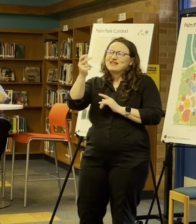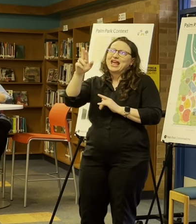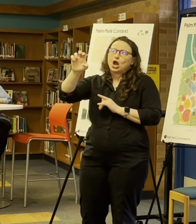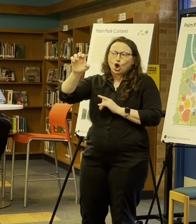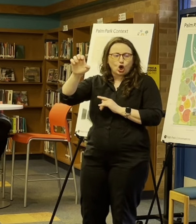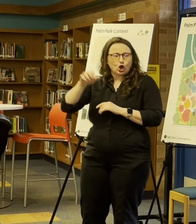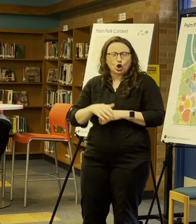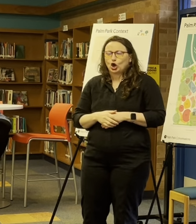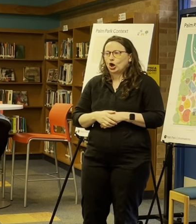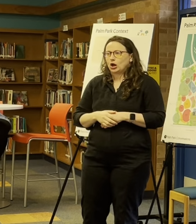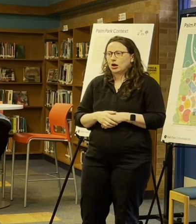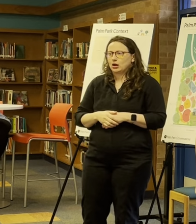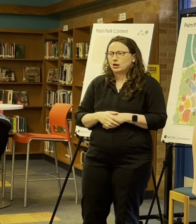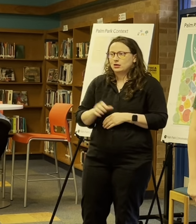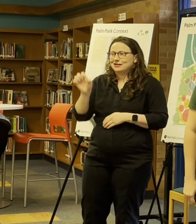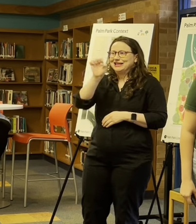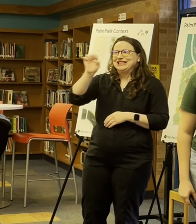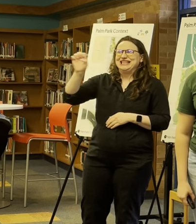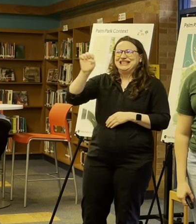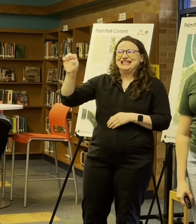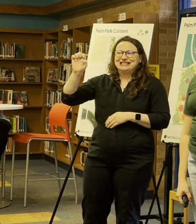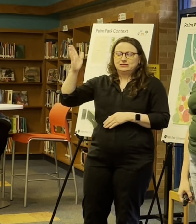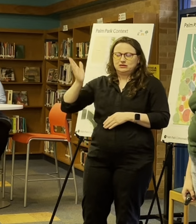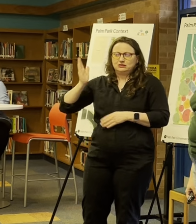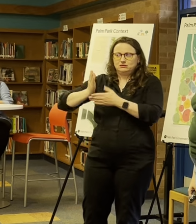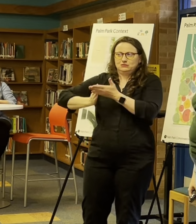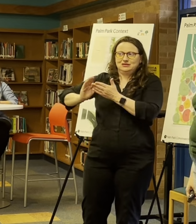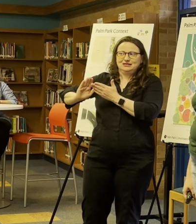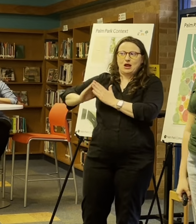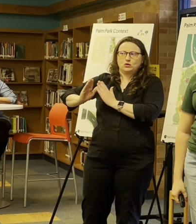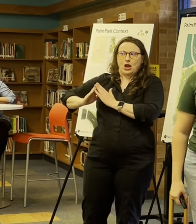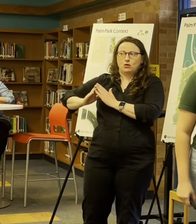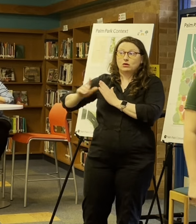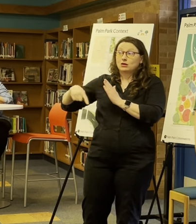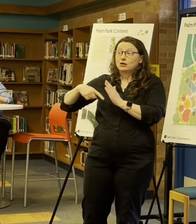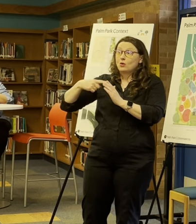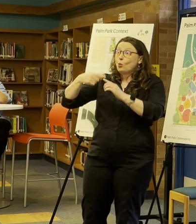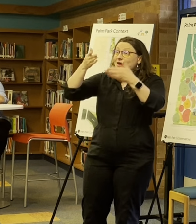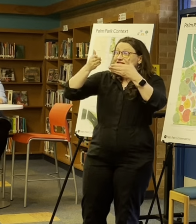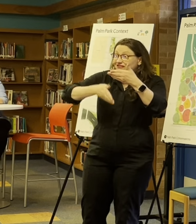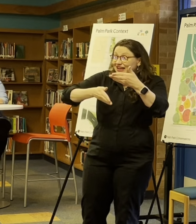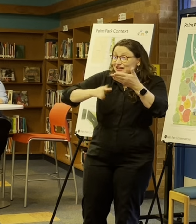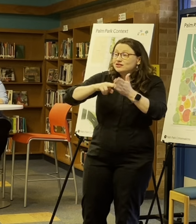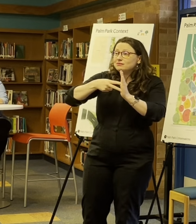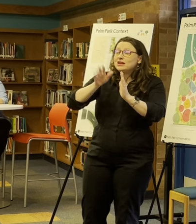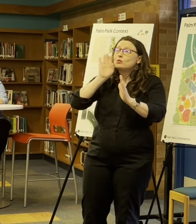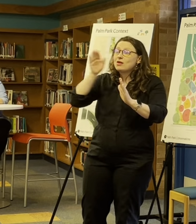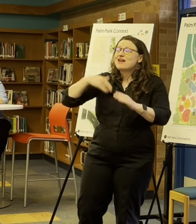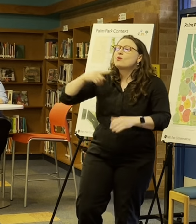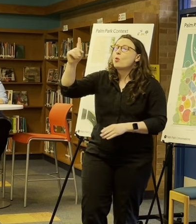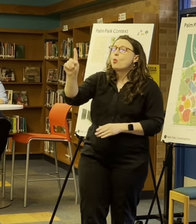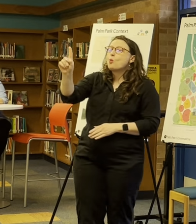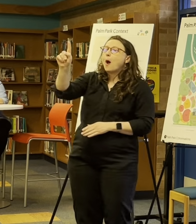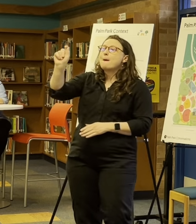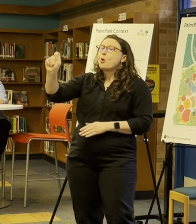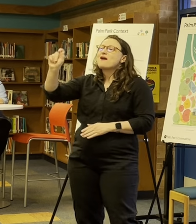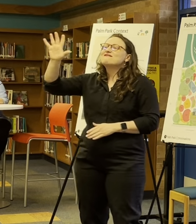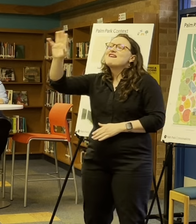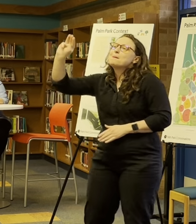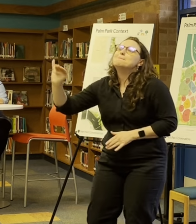space in the eastern section of downtown. So when we're done, we'll have an area that's 1.5 miles